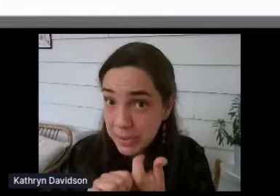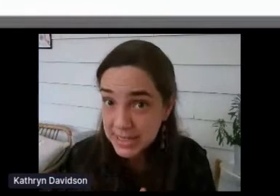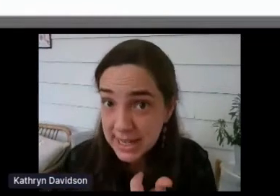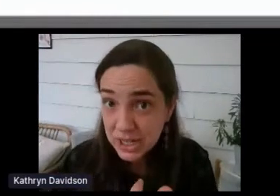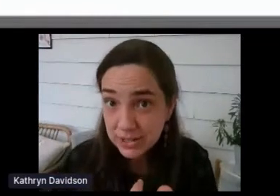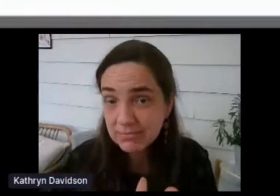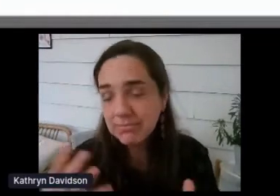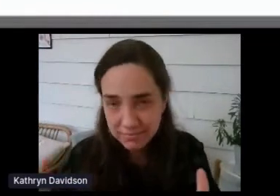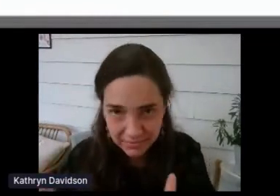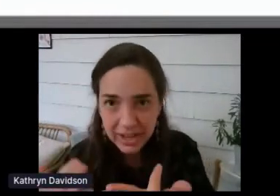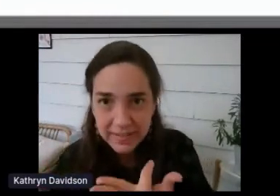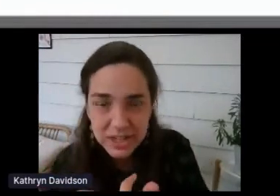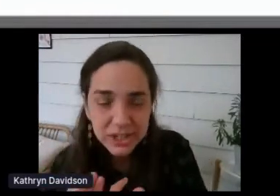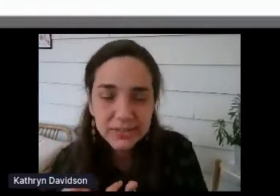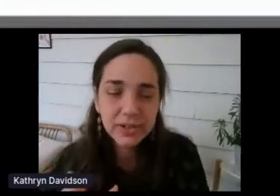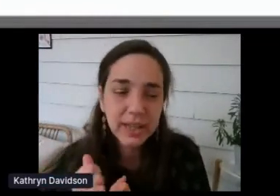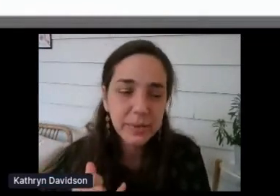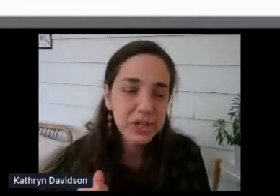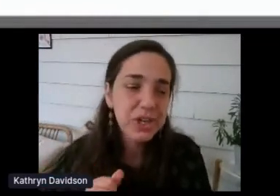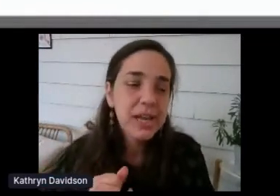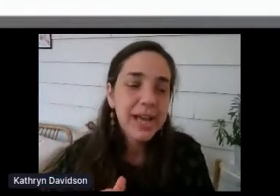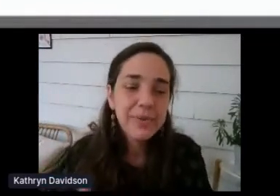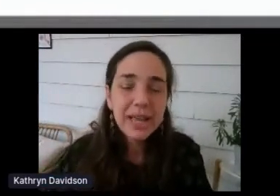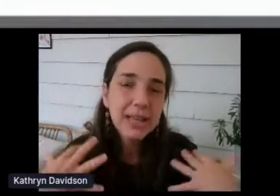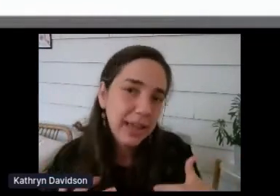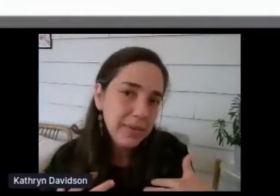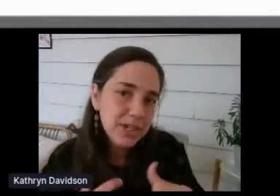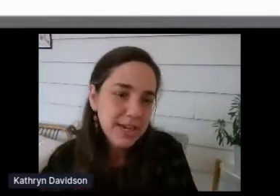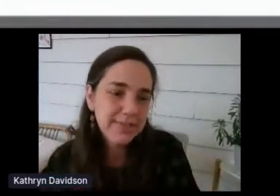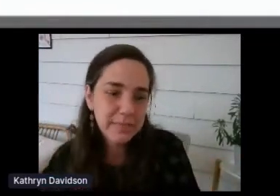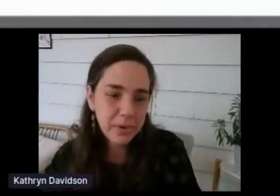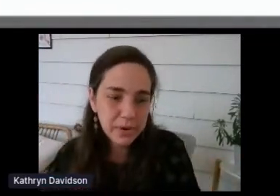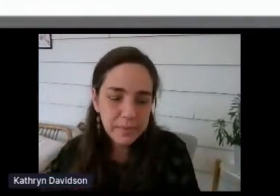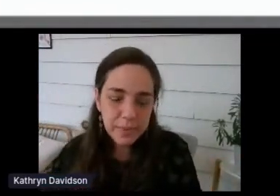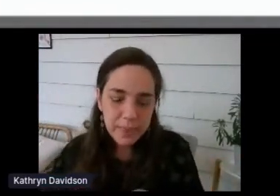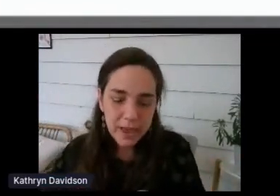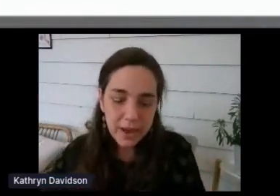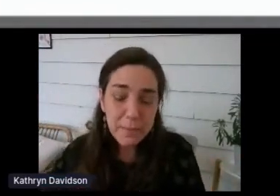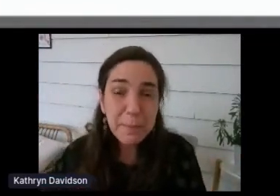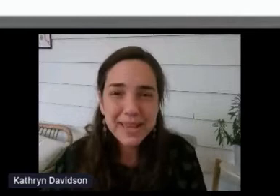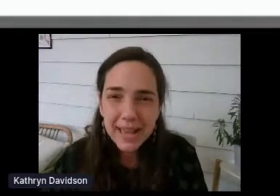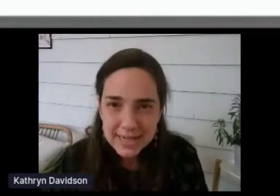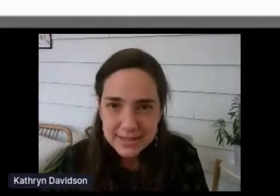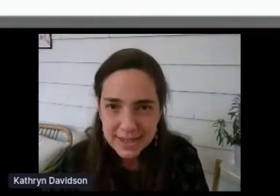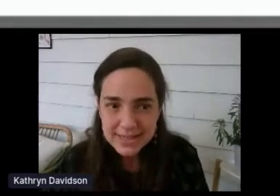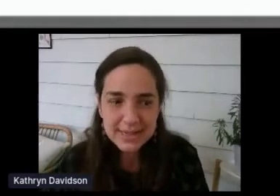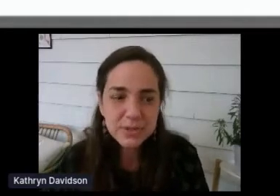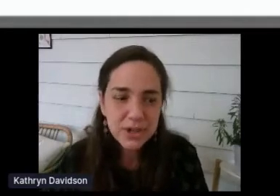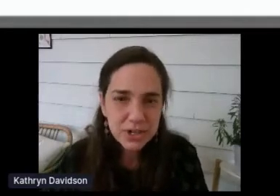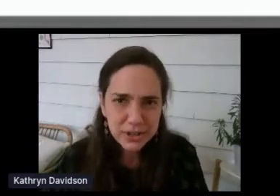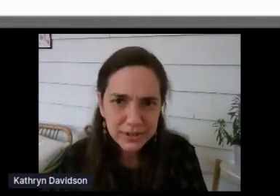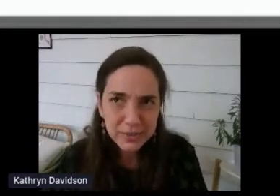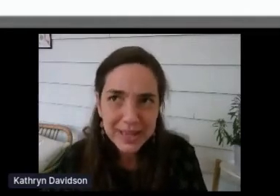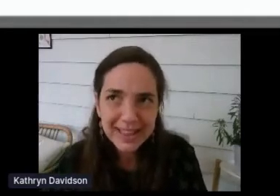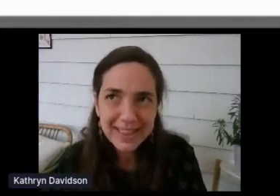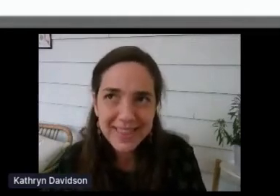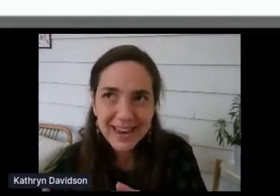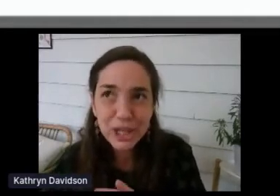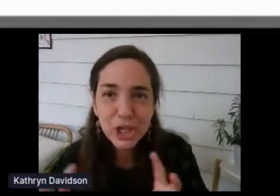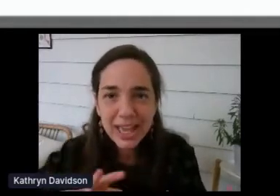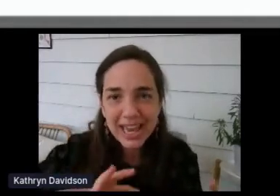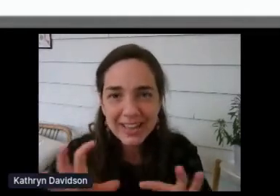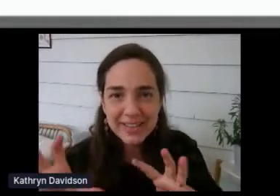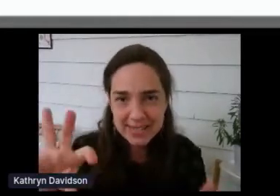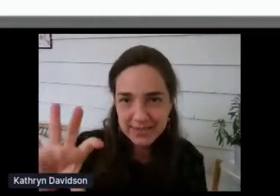textual representation via vision for language. If we get language in a different mode, but yet it still has the same structure, we